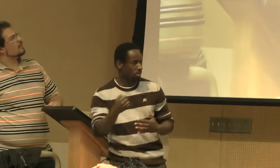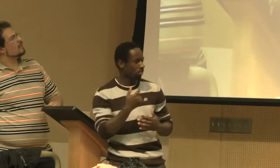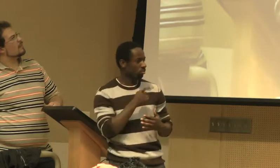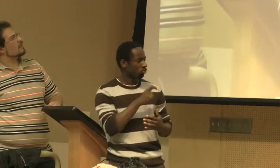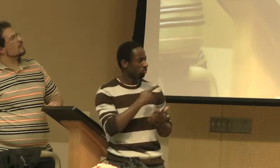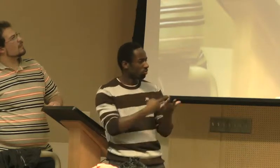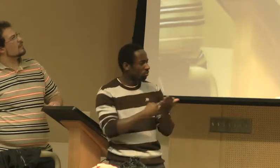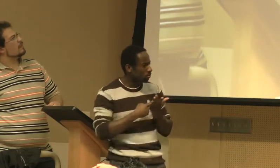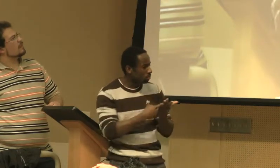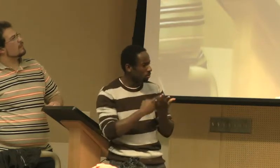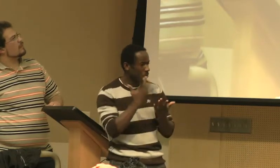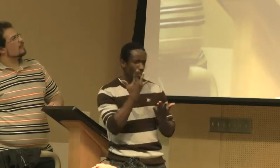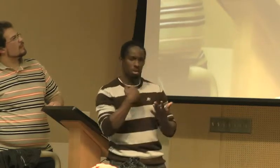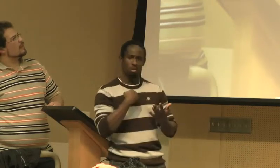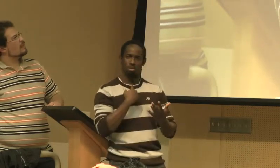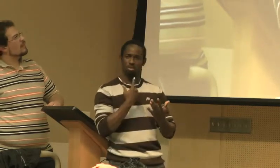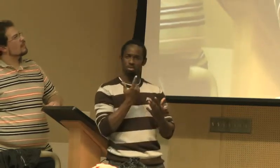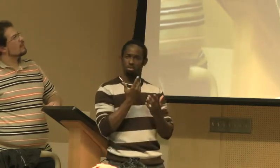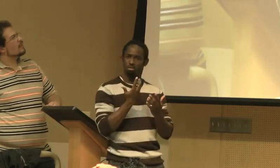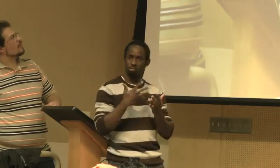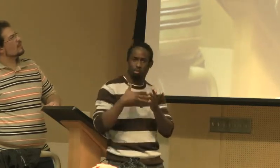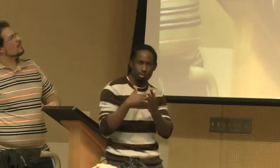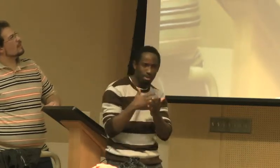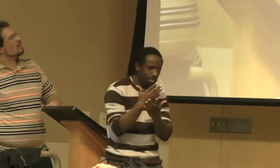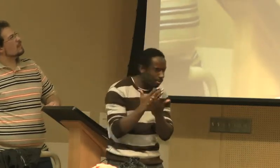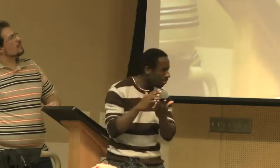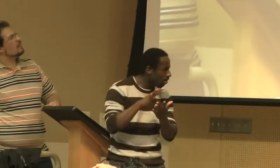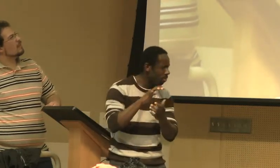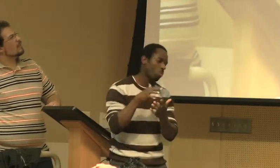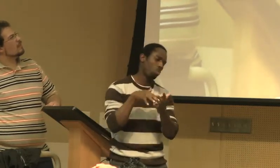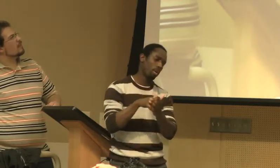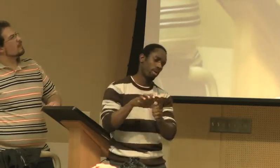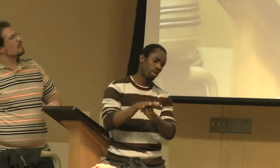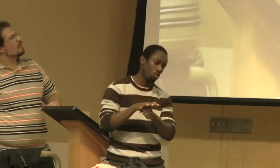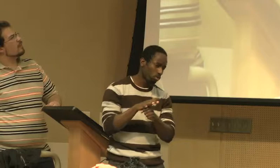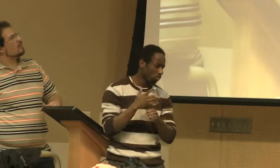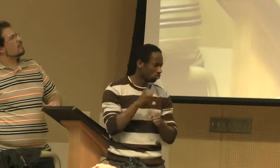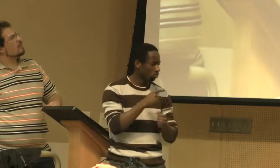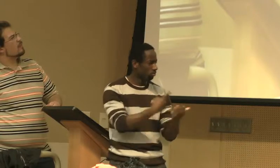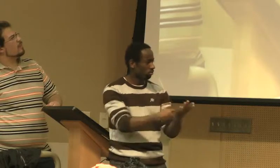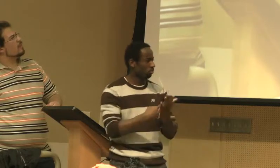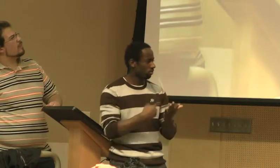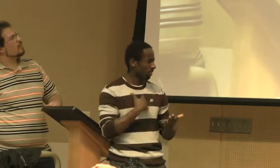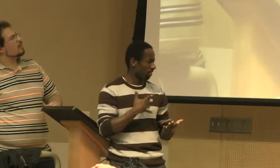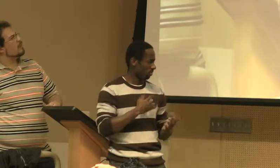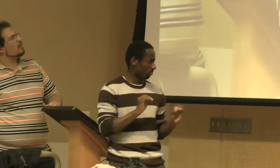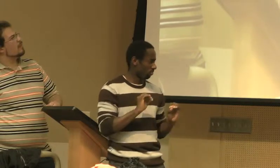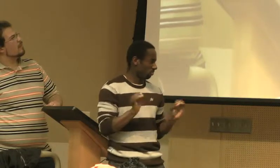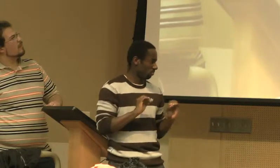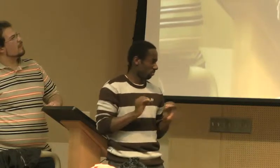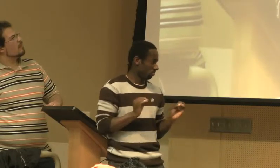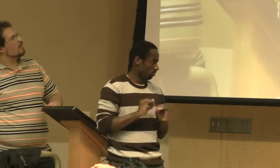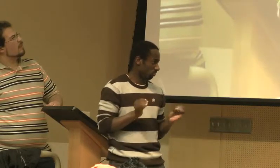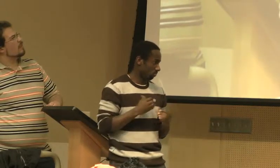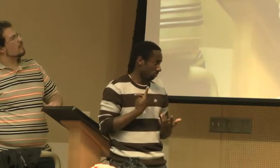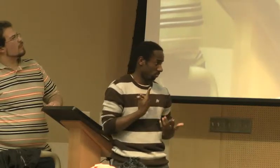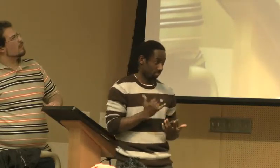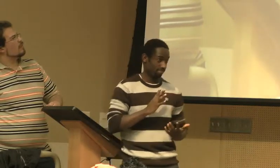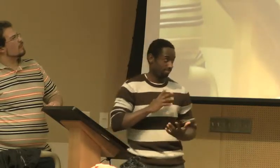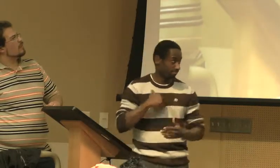that you guys would explain, had more of a discussion of why I was picking my daughter and what I was weekend. I had more of a discussion on